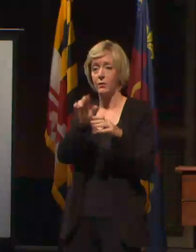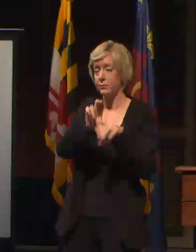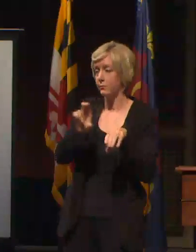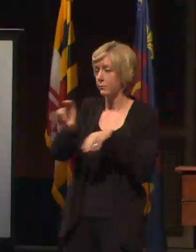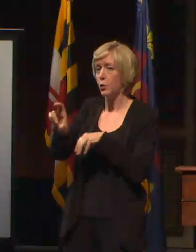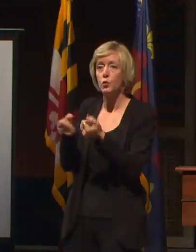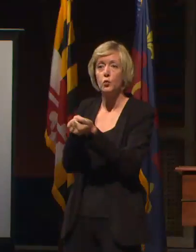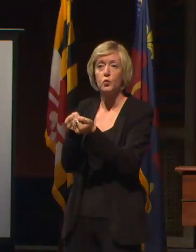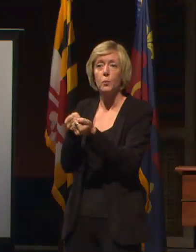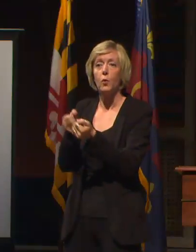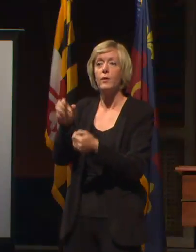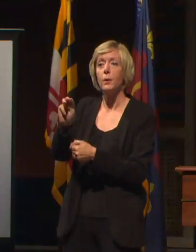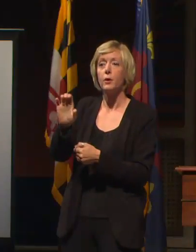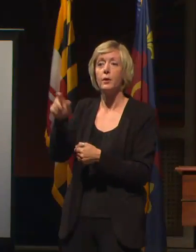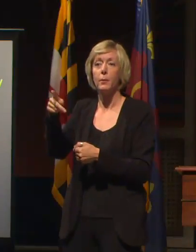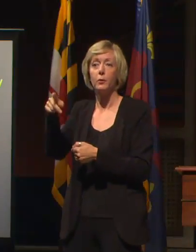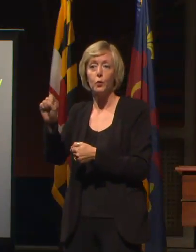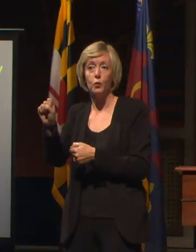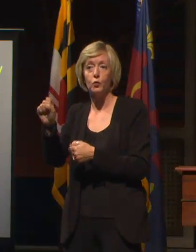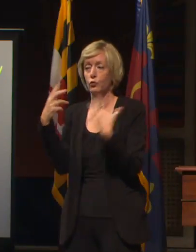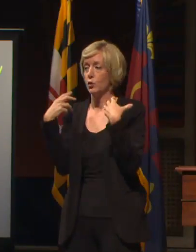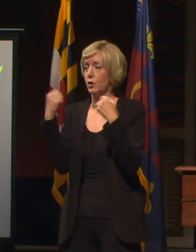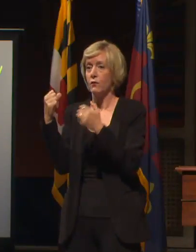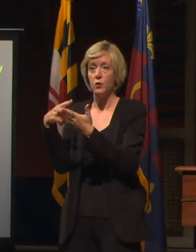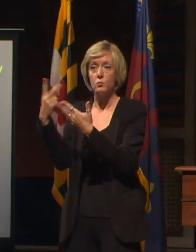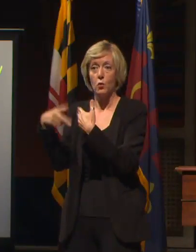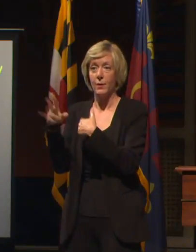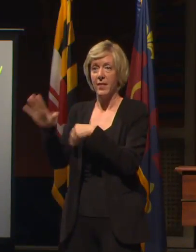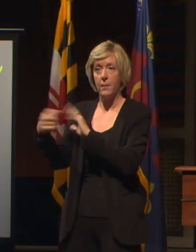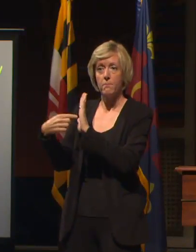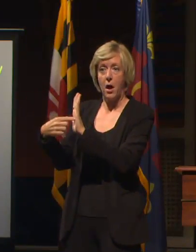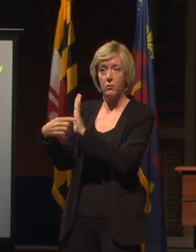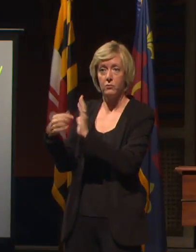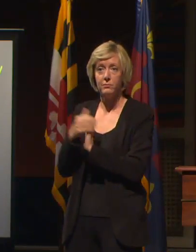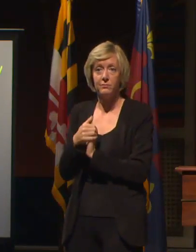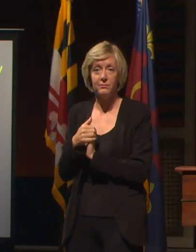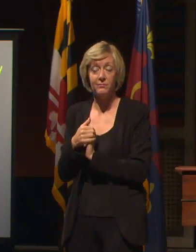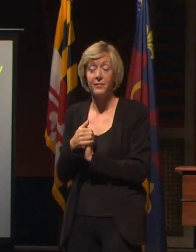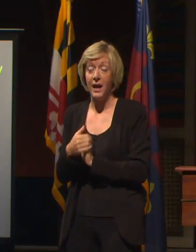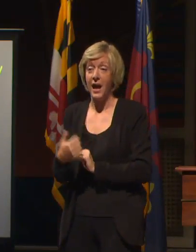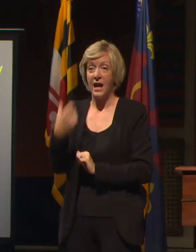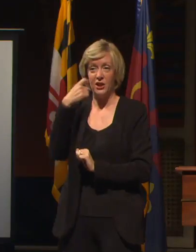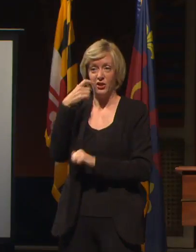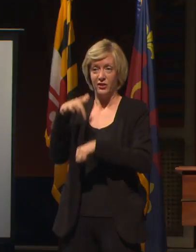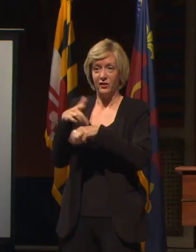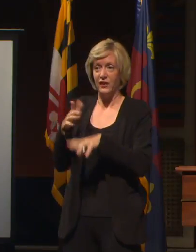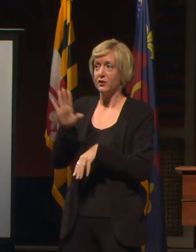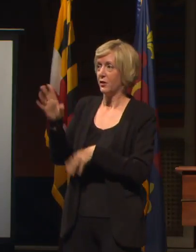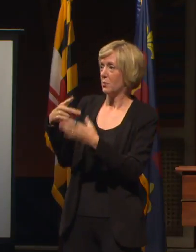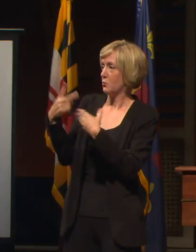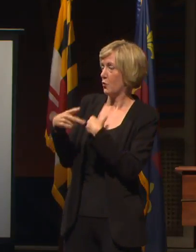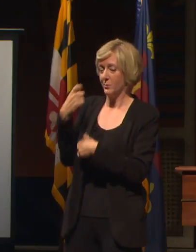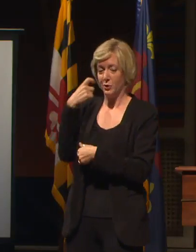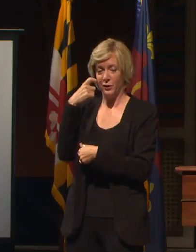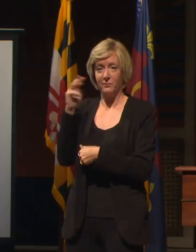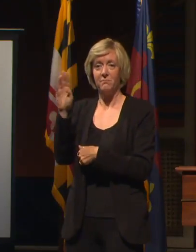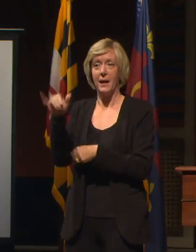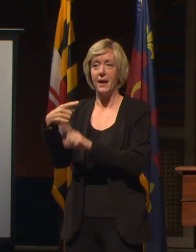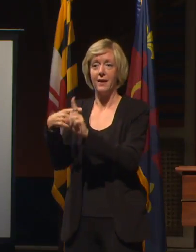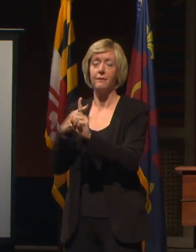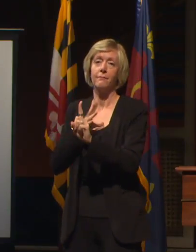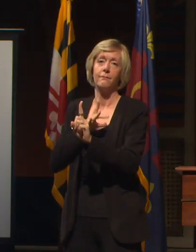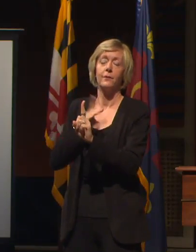Montgomery County Public Schools Recovery Program model. I had the pleasure of visiting the program just this past May,